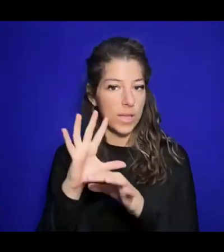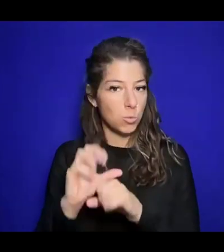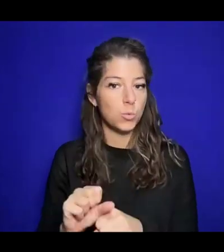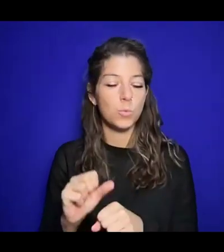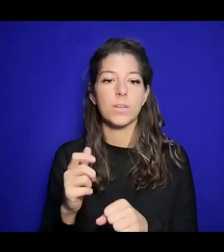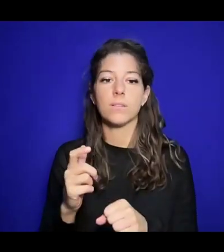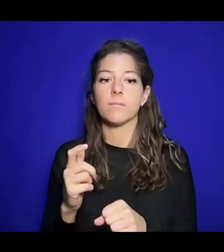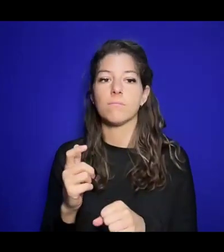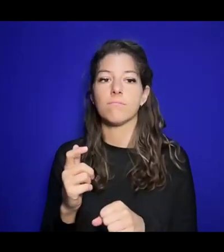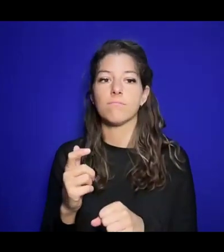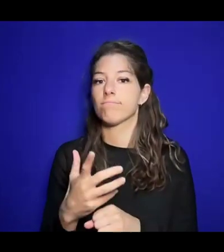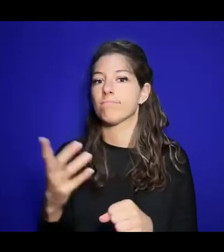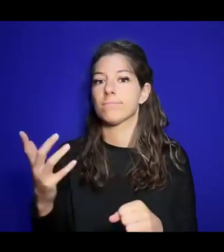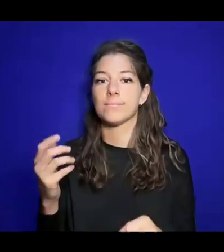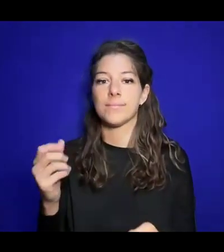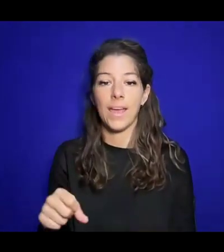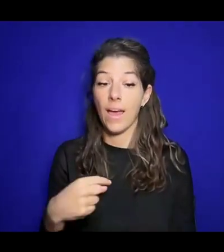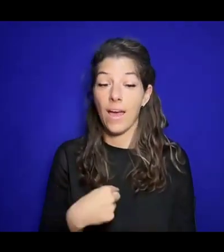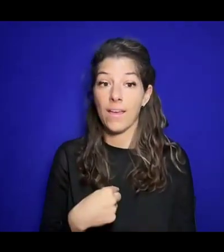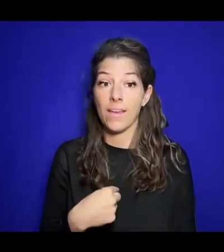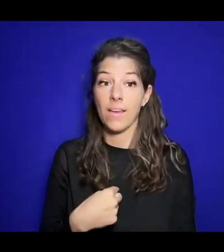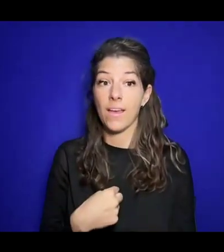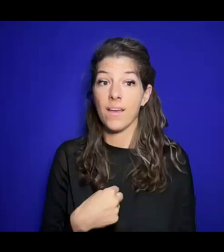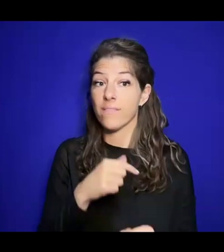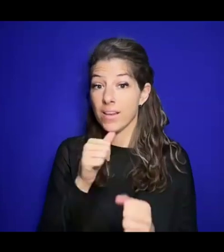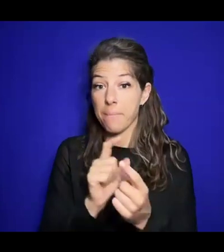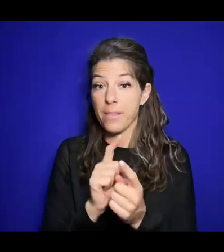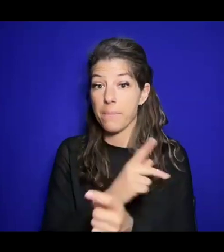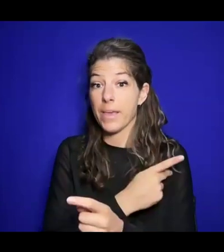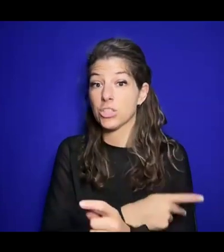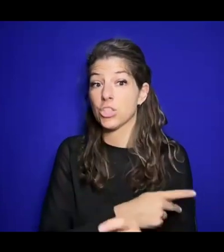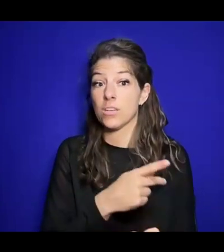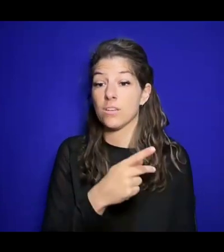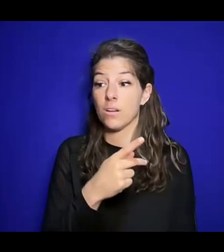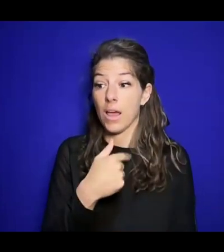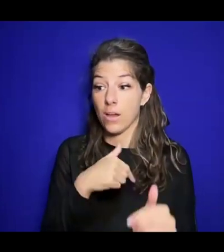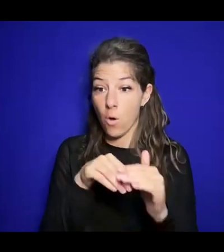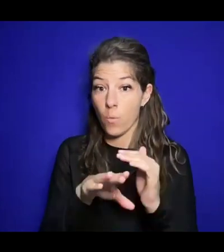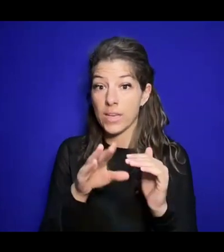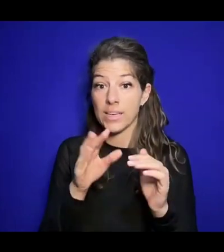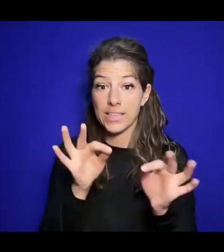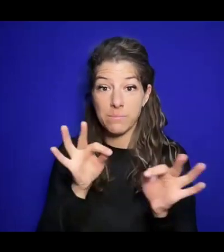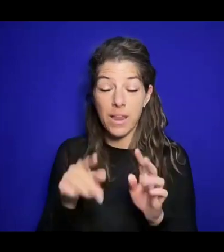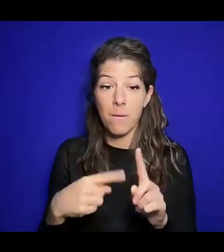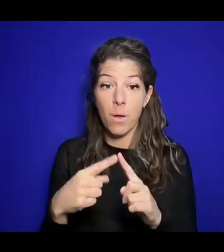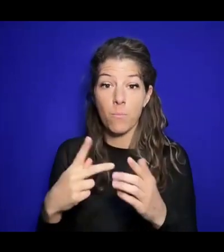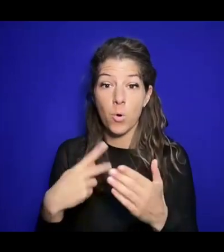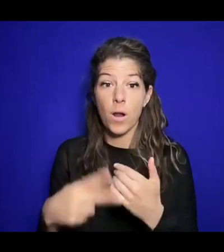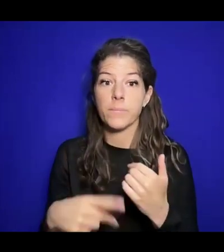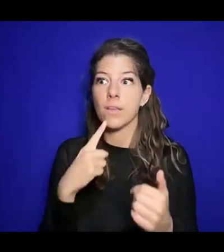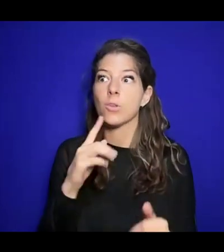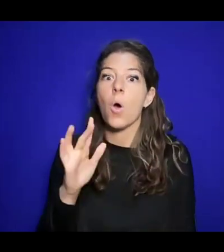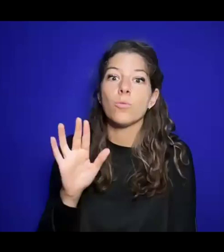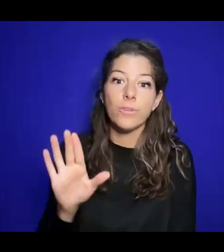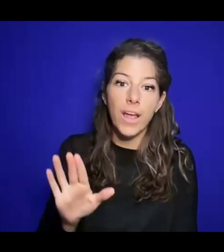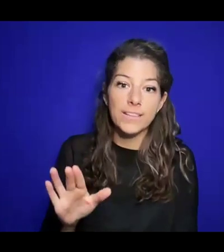it. Yeah, I have yet to meet the patient who said, when I go in and explain a bowel program to him, says, "Oh,